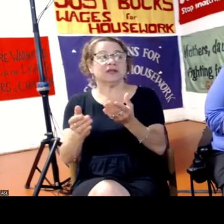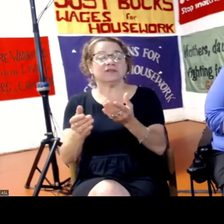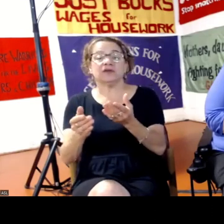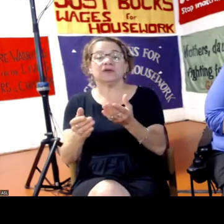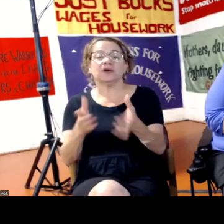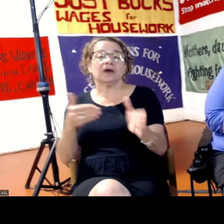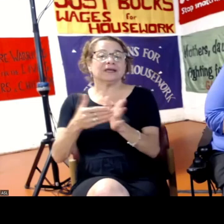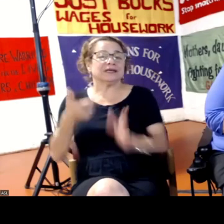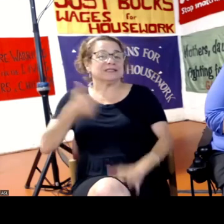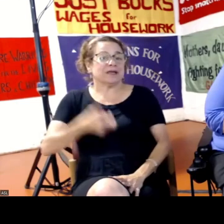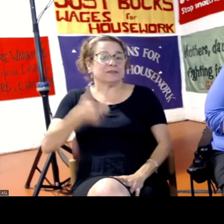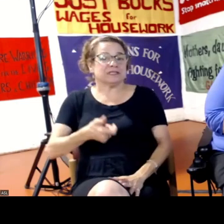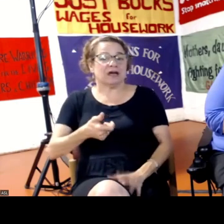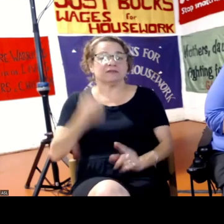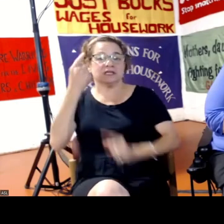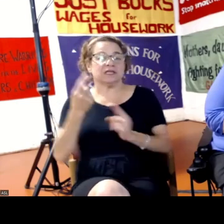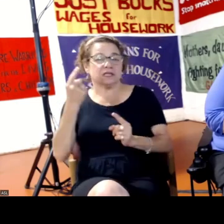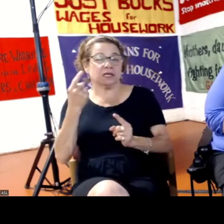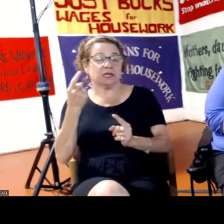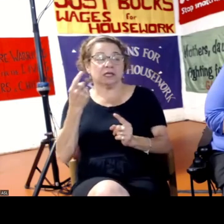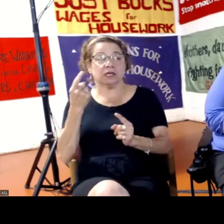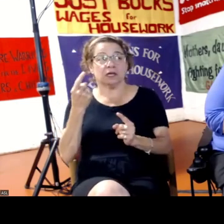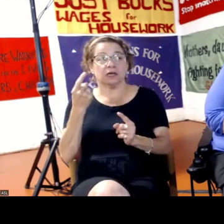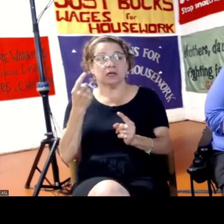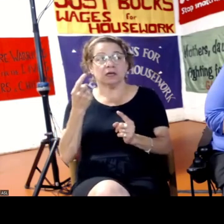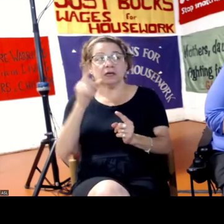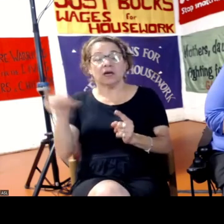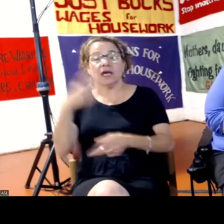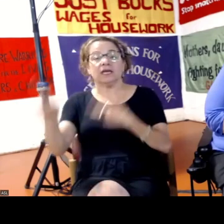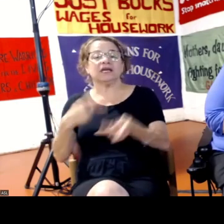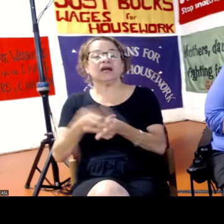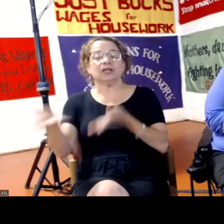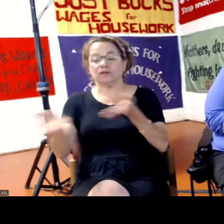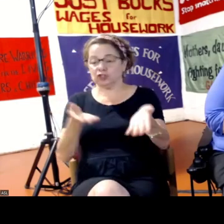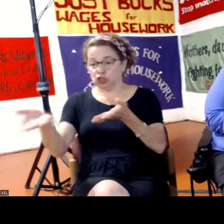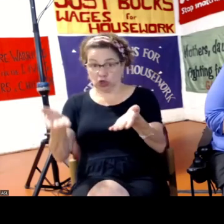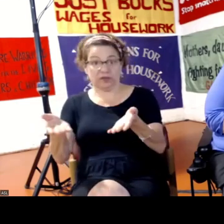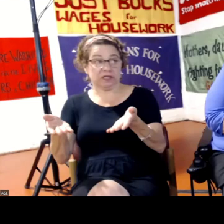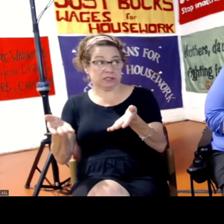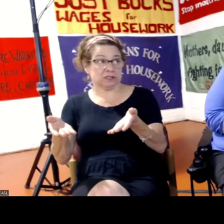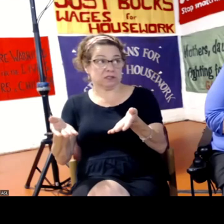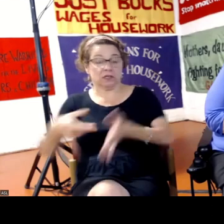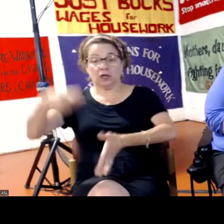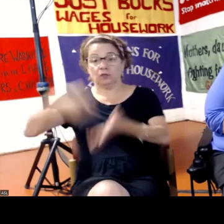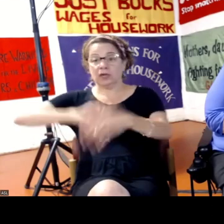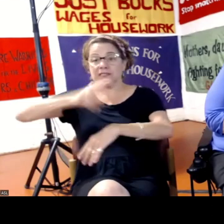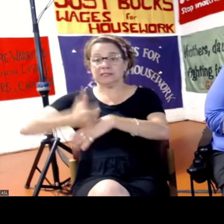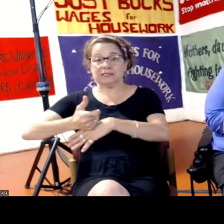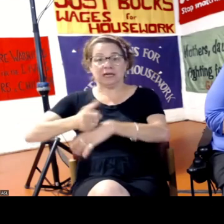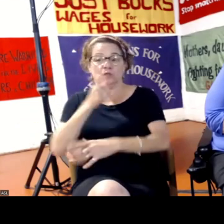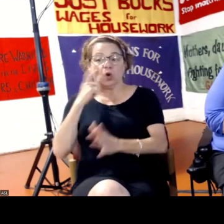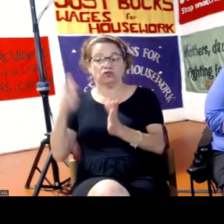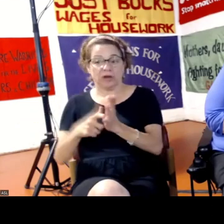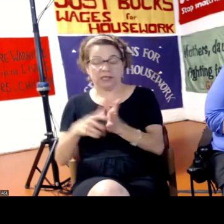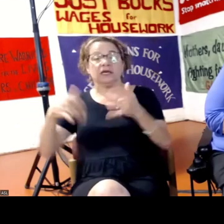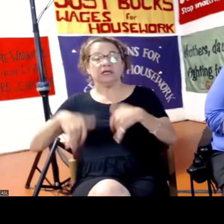eyes, in thinking meanly of any kind of service on which a low price is set, and